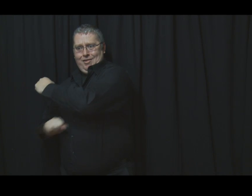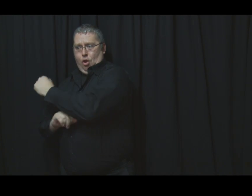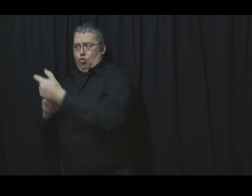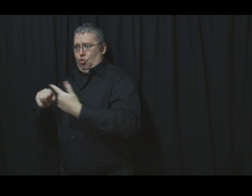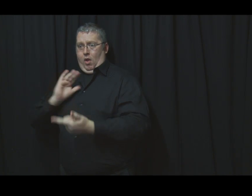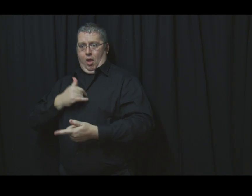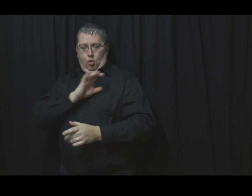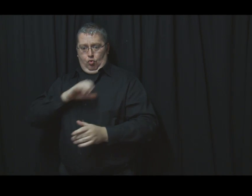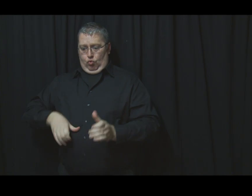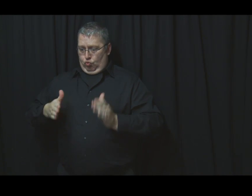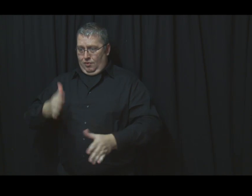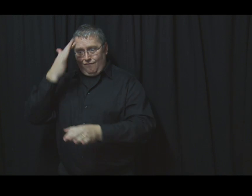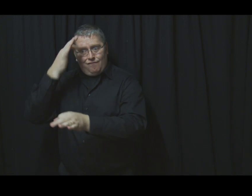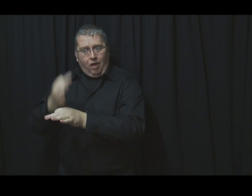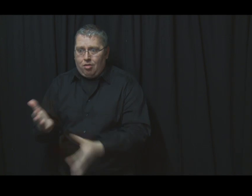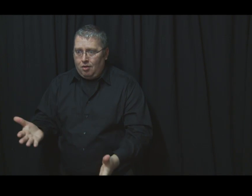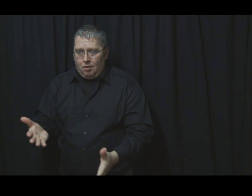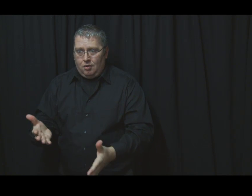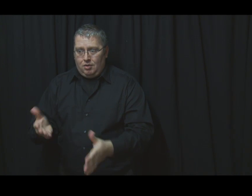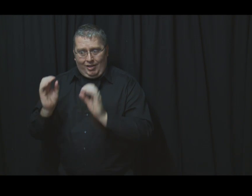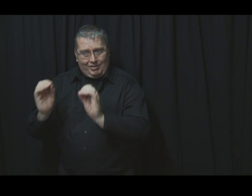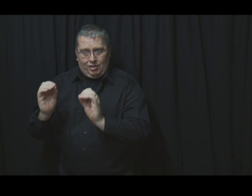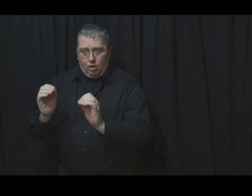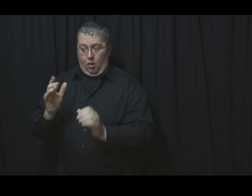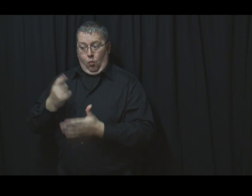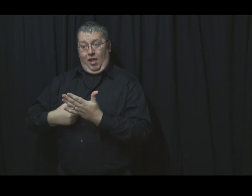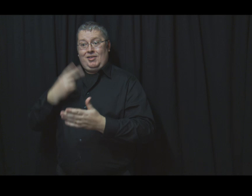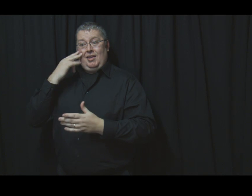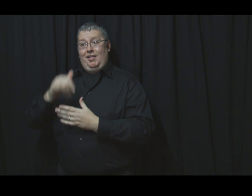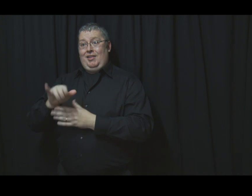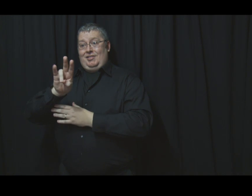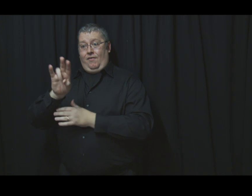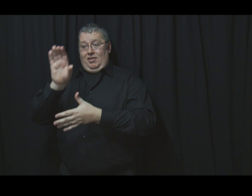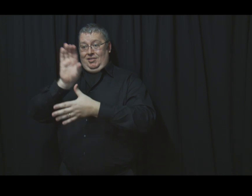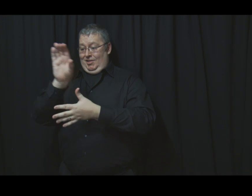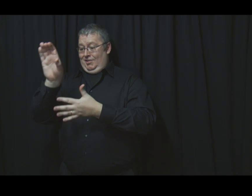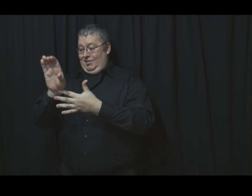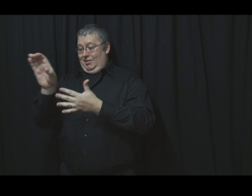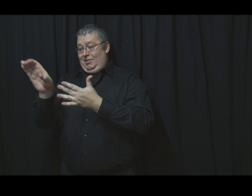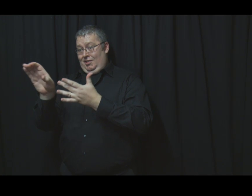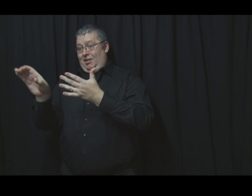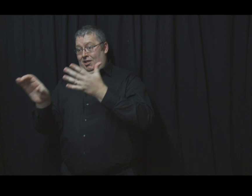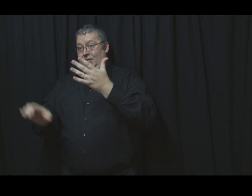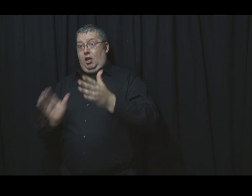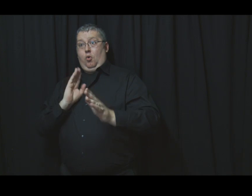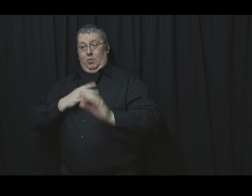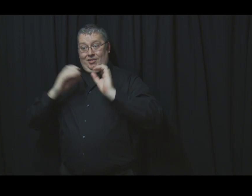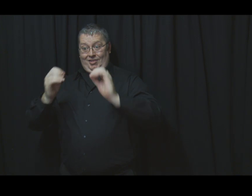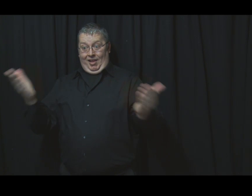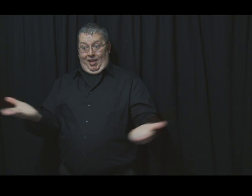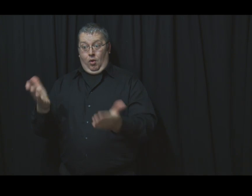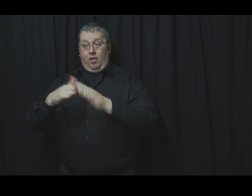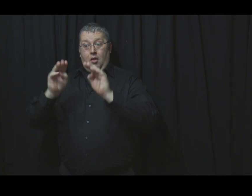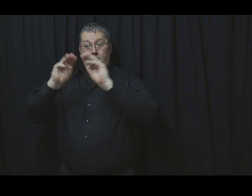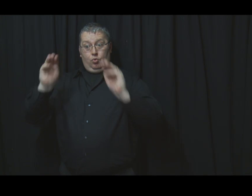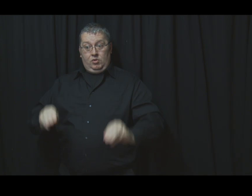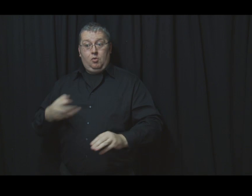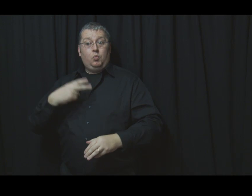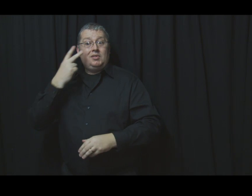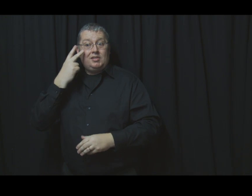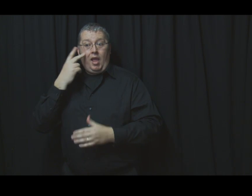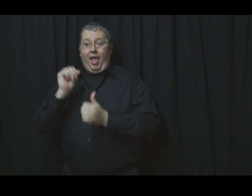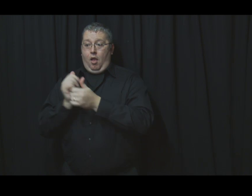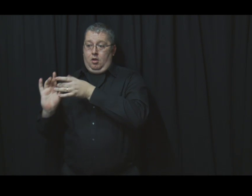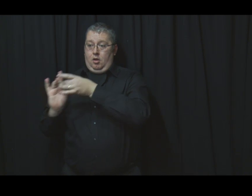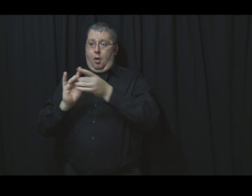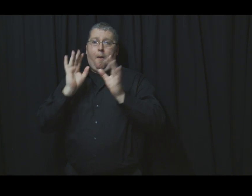doctrine. And you see, when we look at that, what I call the 7 C's of history that we walk people through here at the museum, think about how it all connects together. A